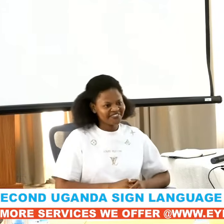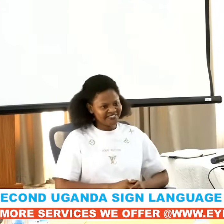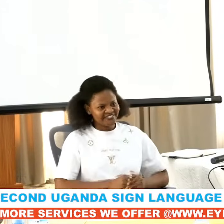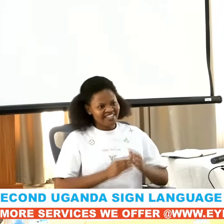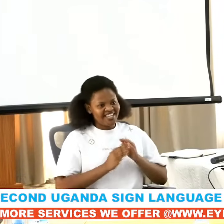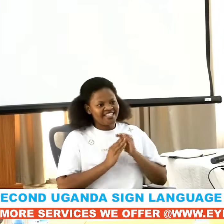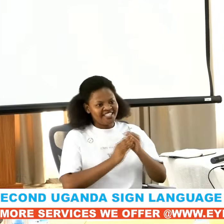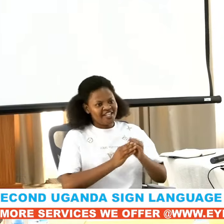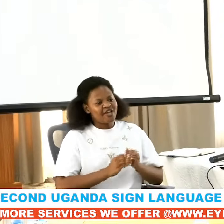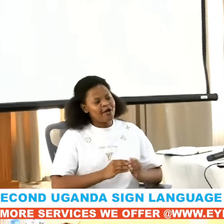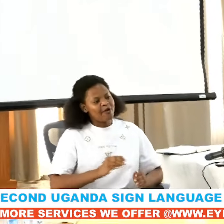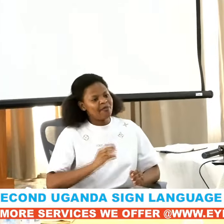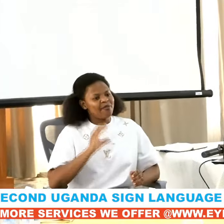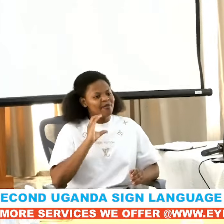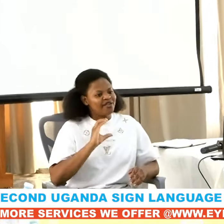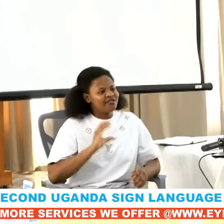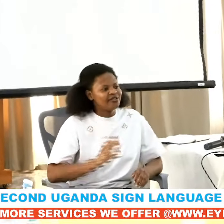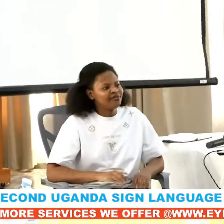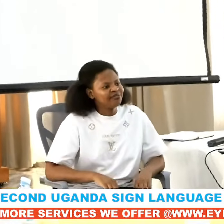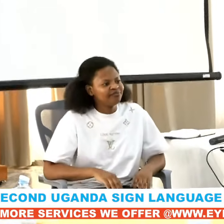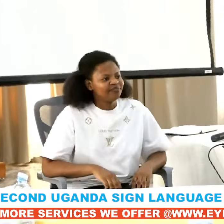know this one.